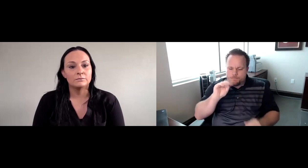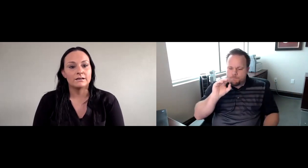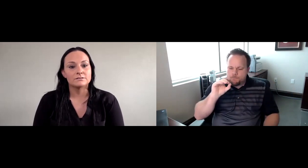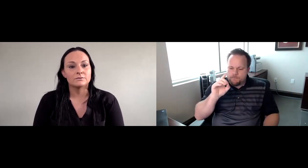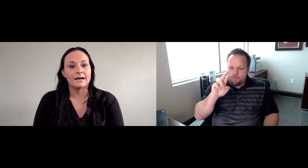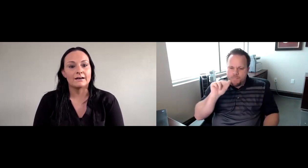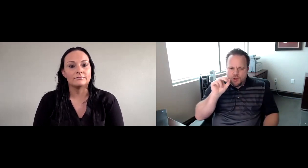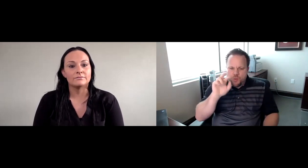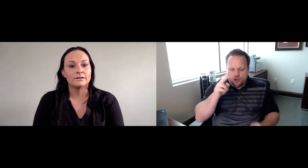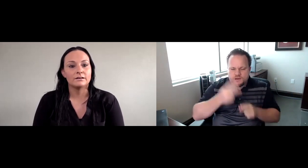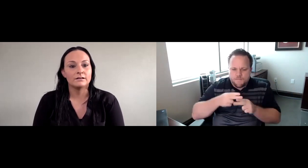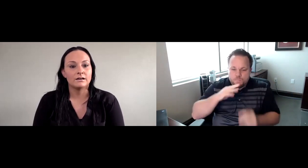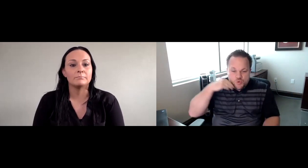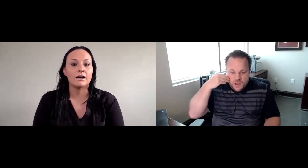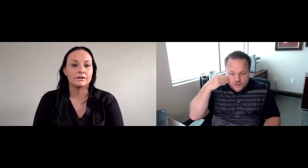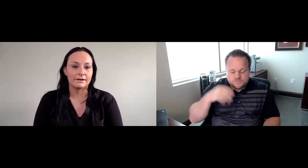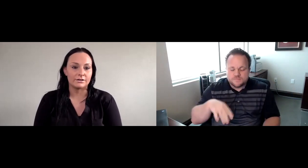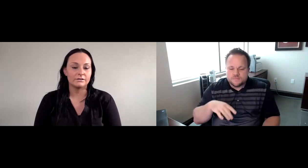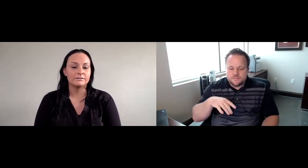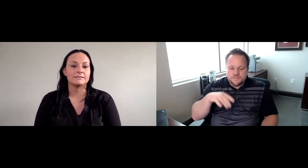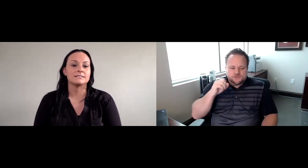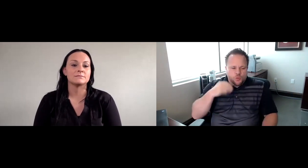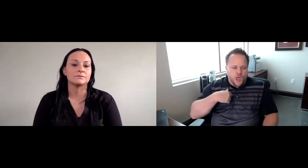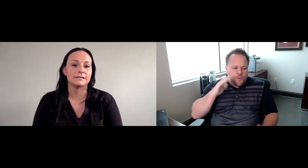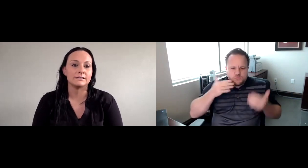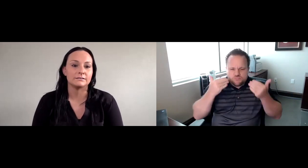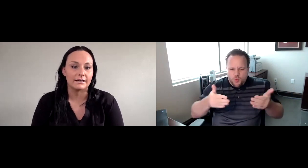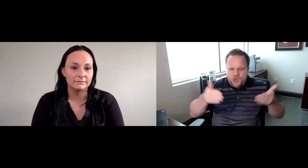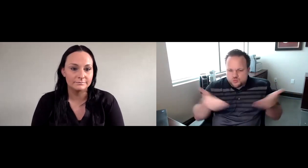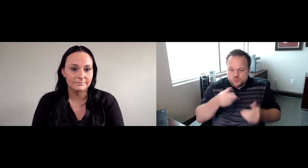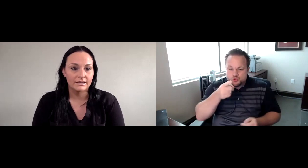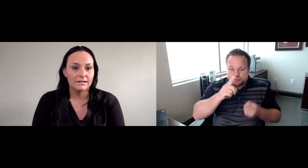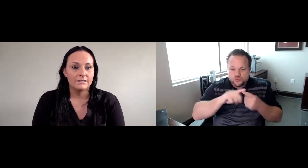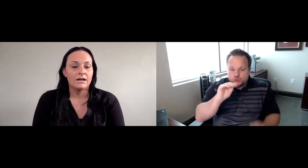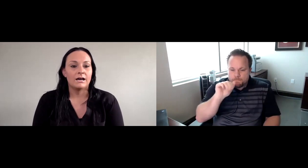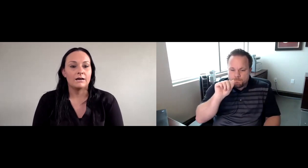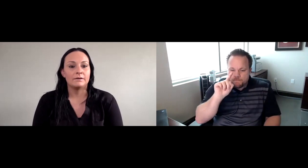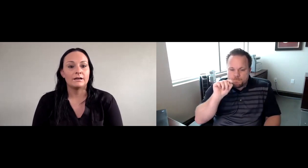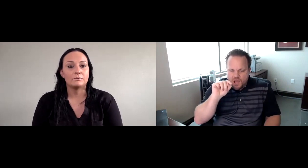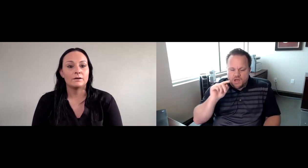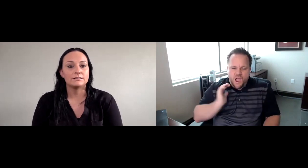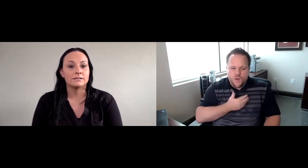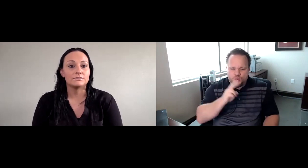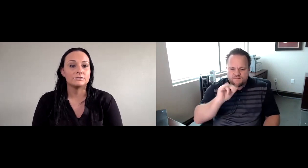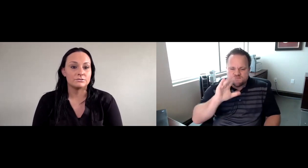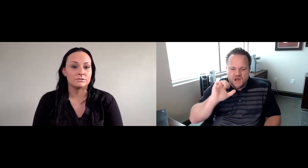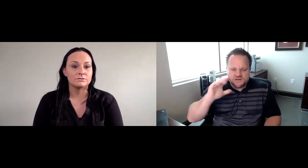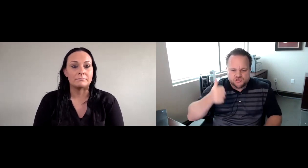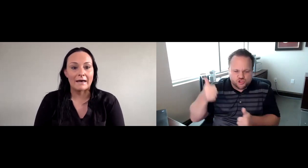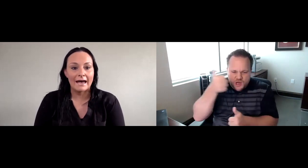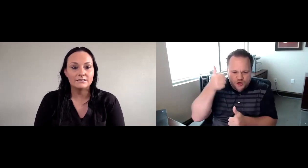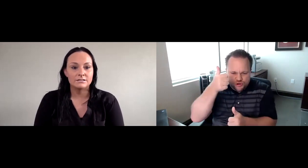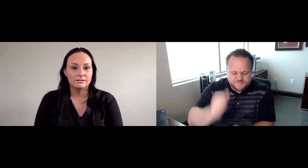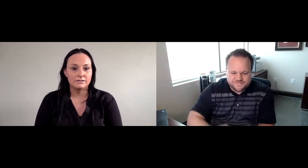also have a moderator. This is Marina Lavelle. I wanted to introduce you to Matt, our